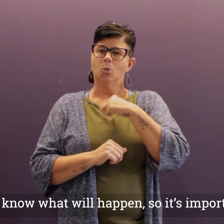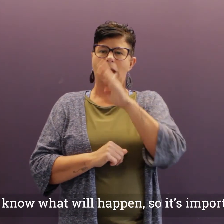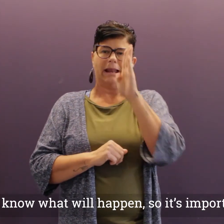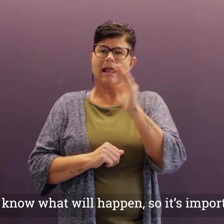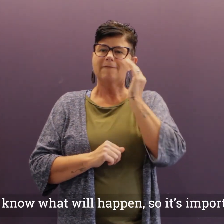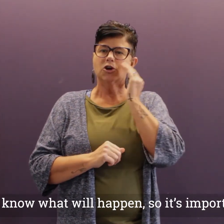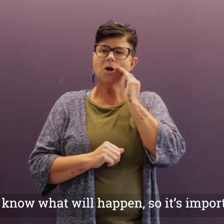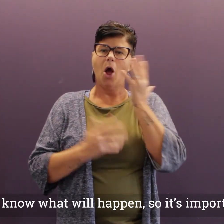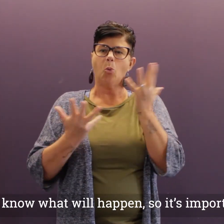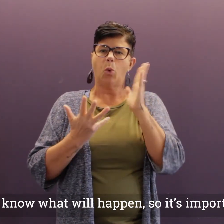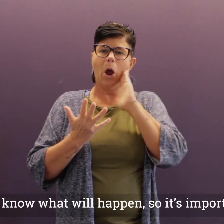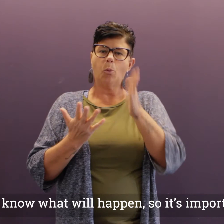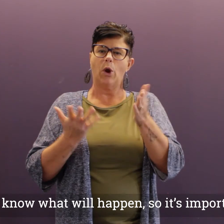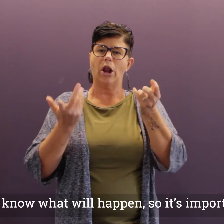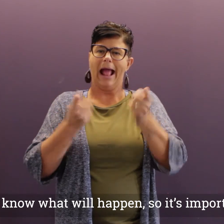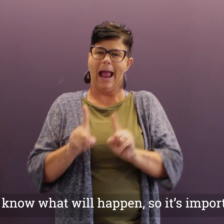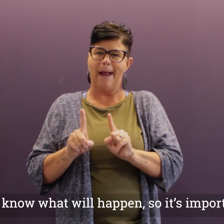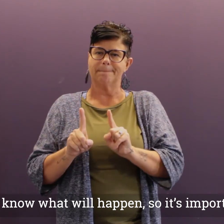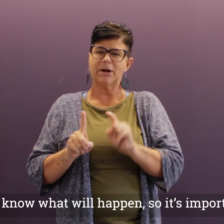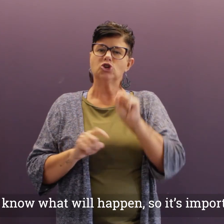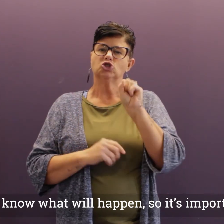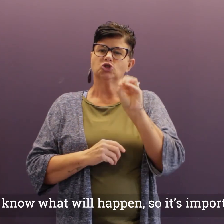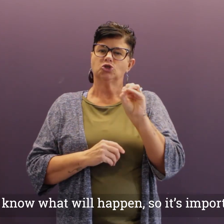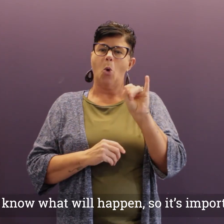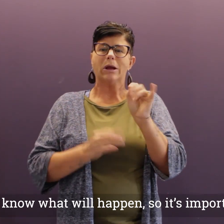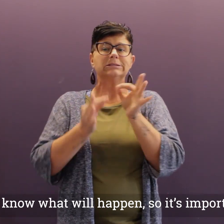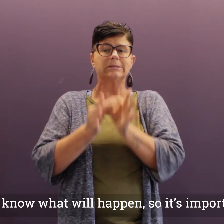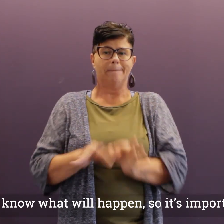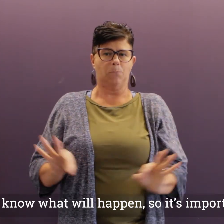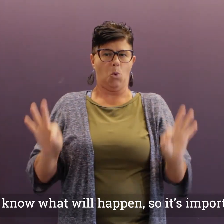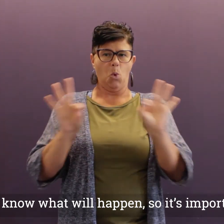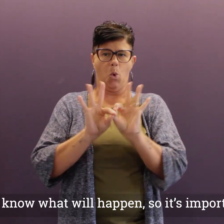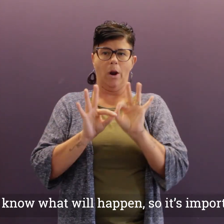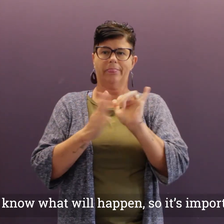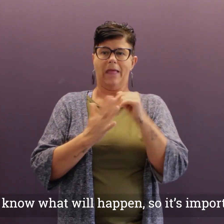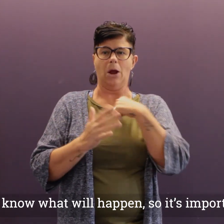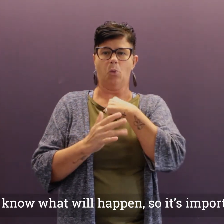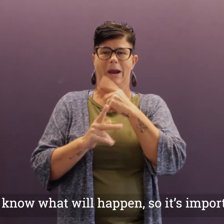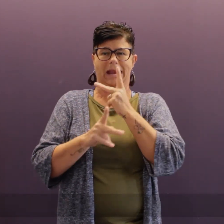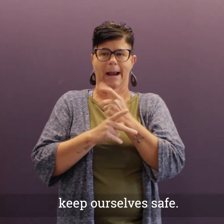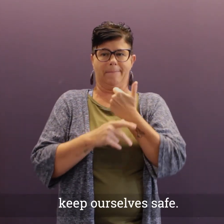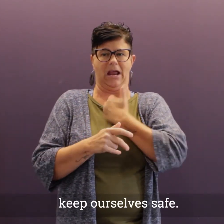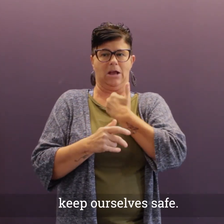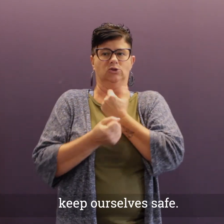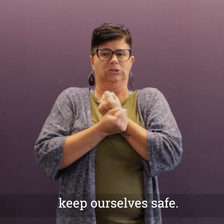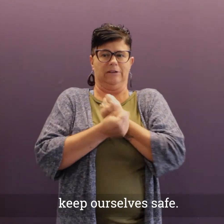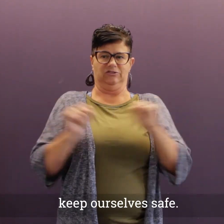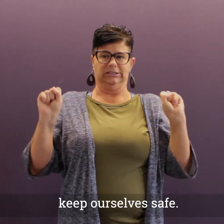We never know what will happen, so it's important that we keep ourselves safe.